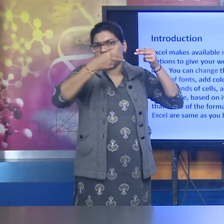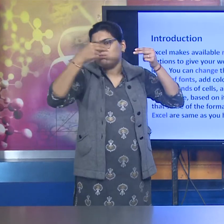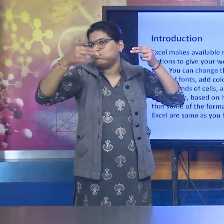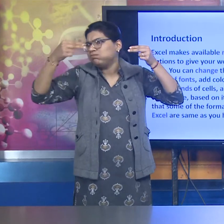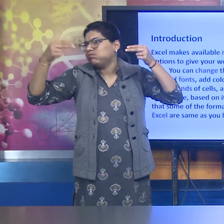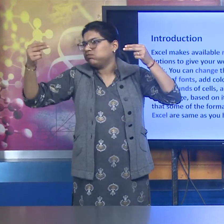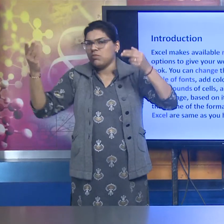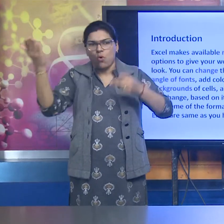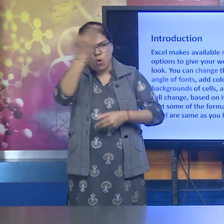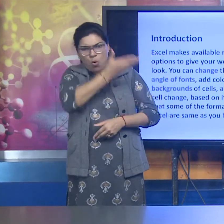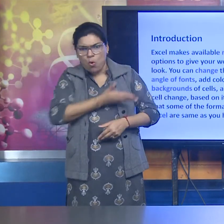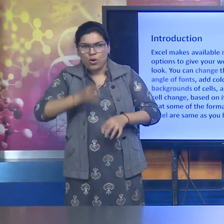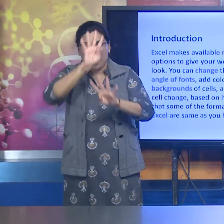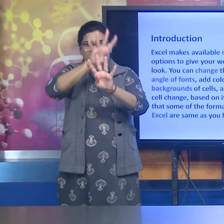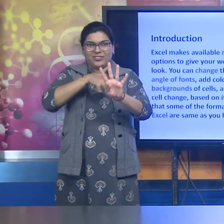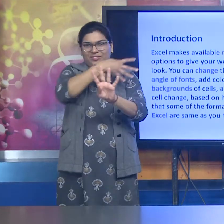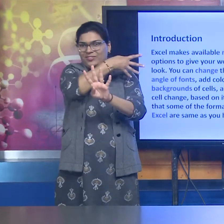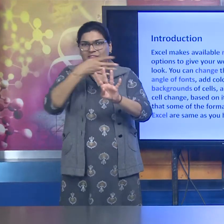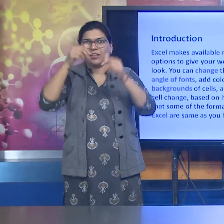You can change the size,